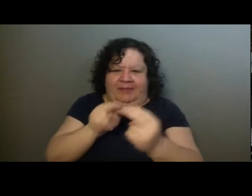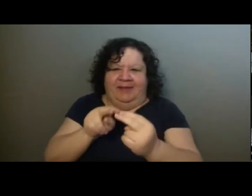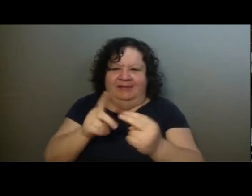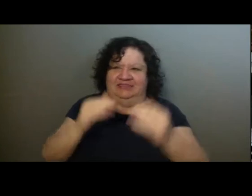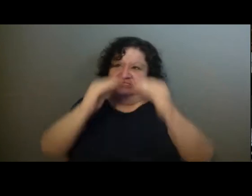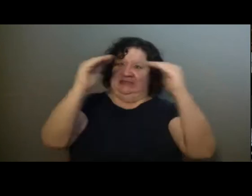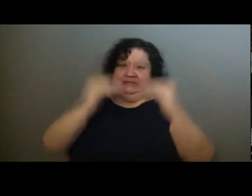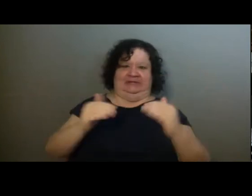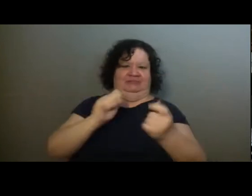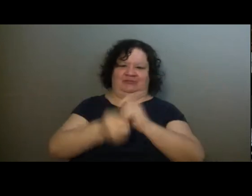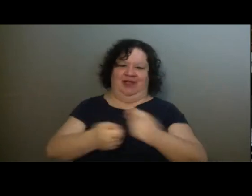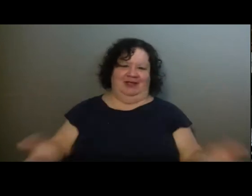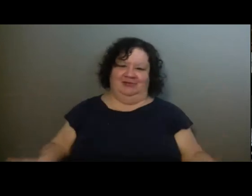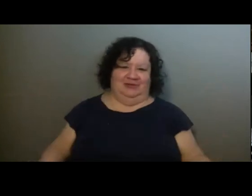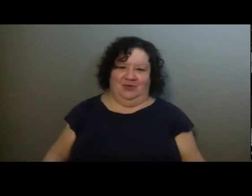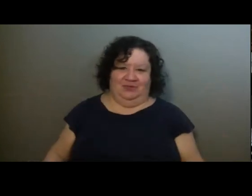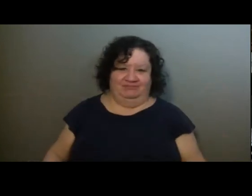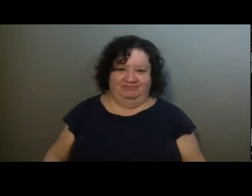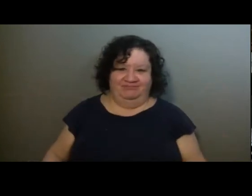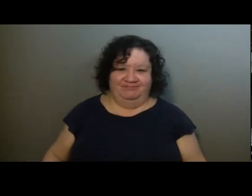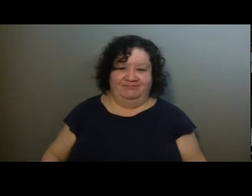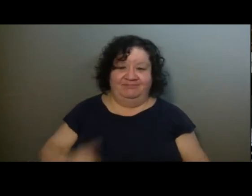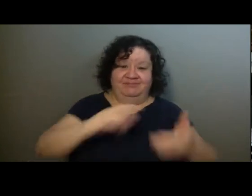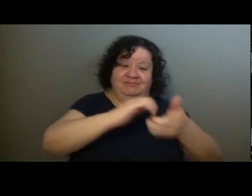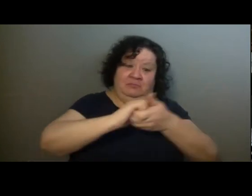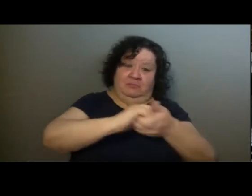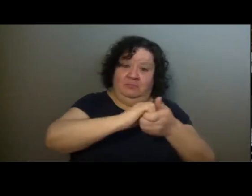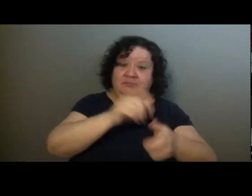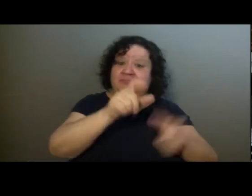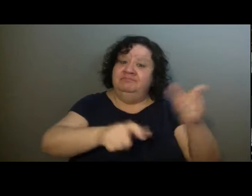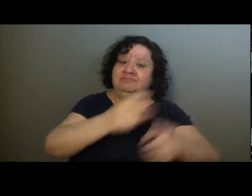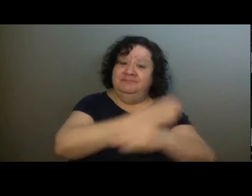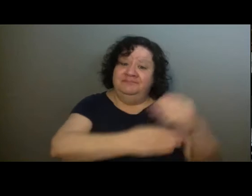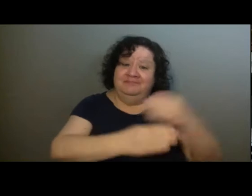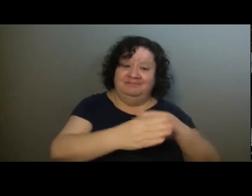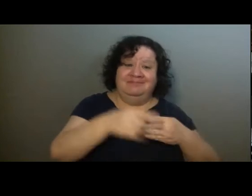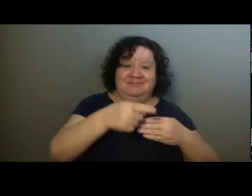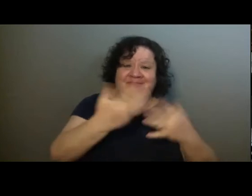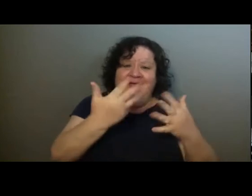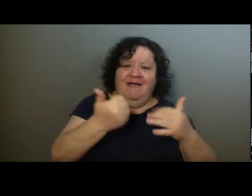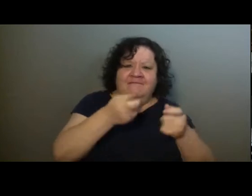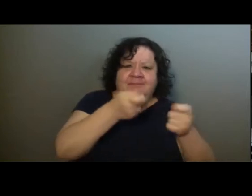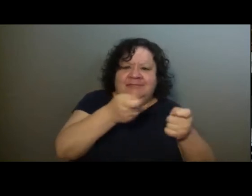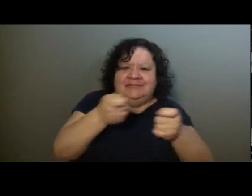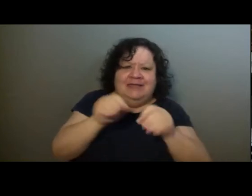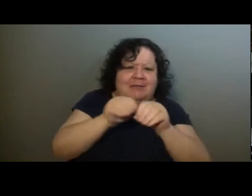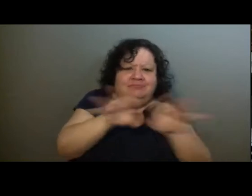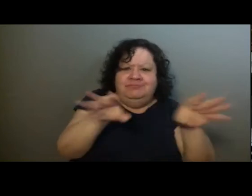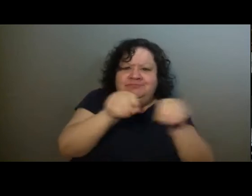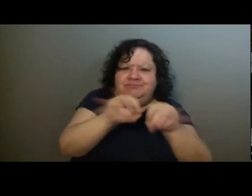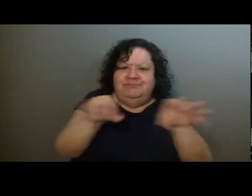with disabilities engagement is still currently heavily reliant on social